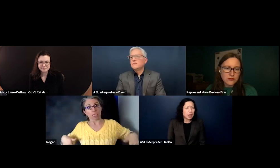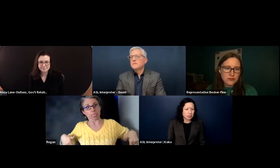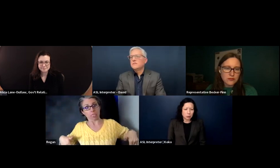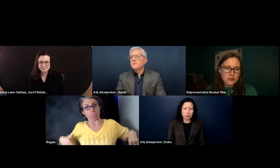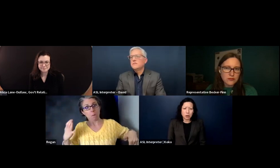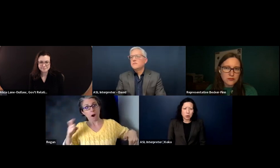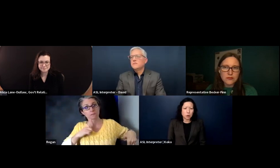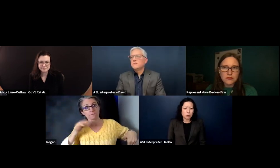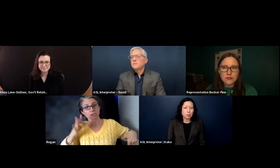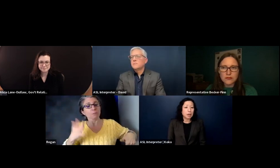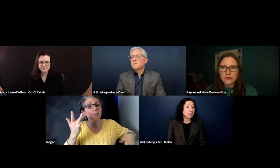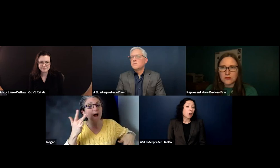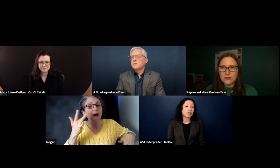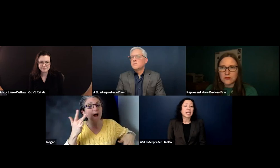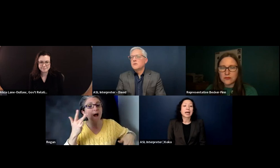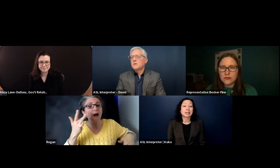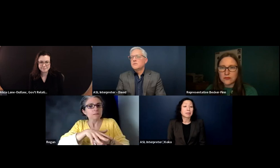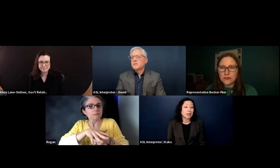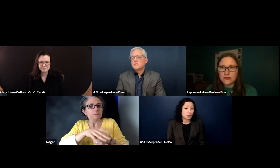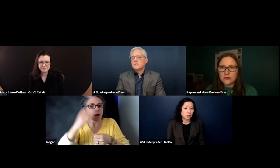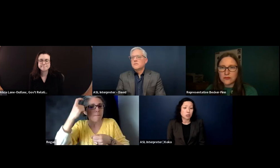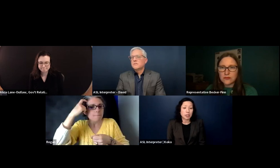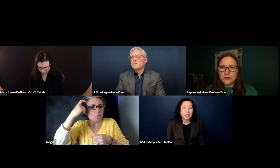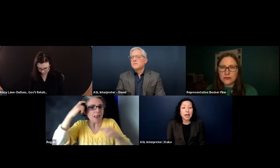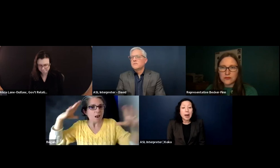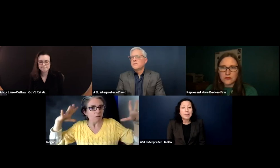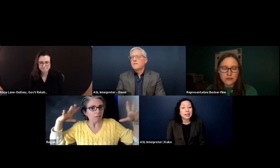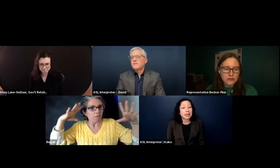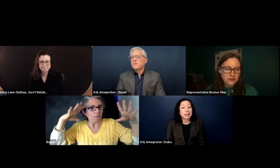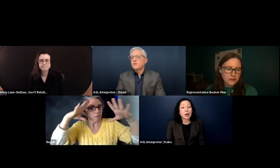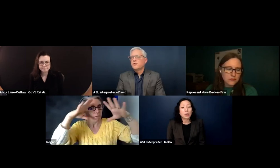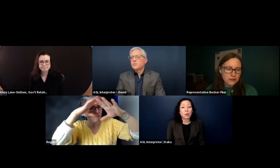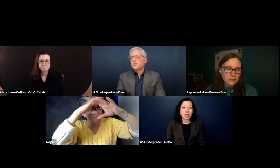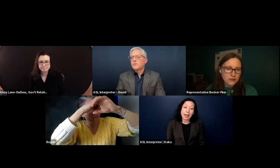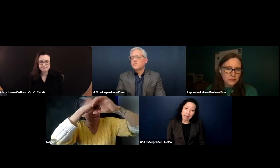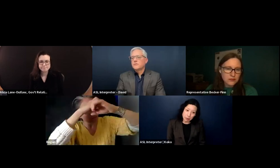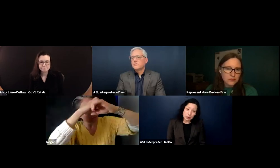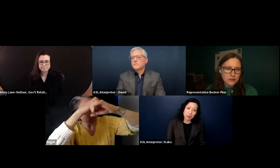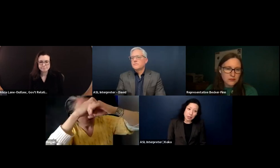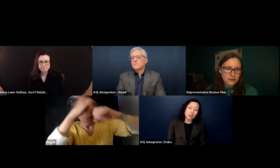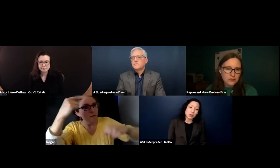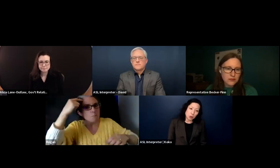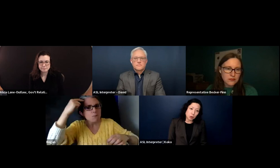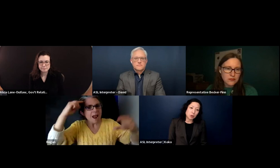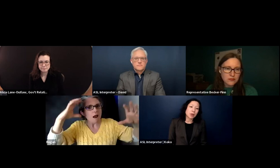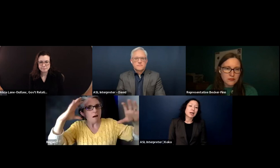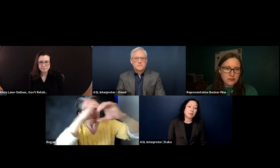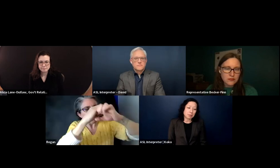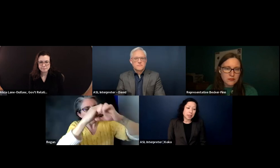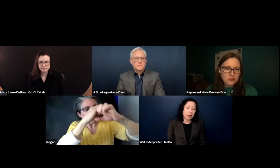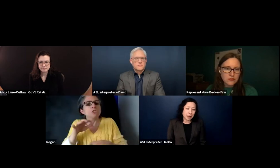I know that we have someone who maybe already has a master's degree, but they weren't able